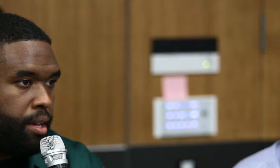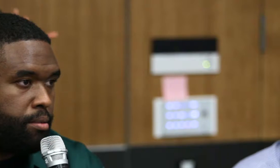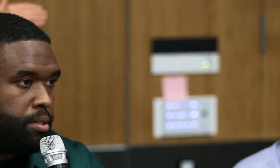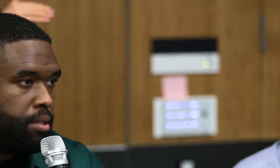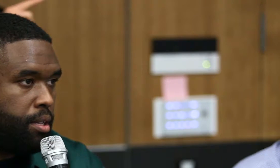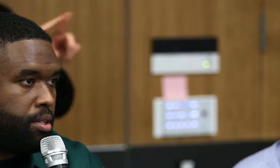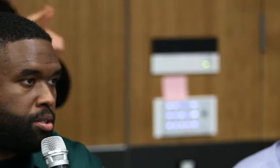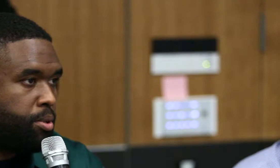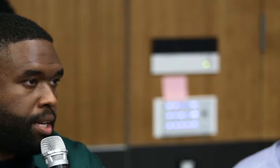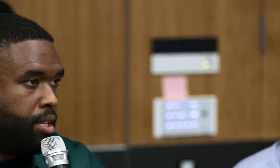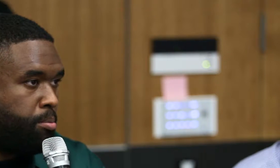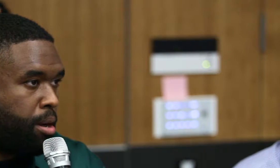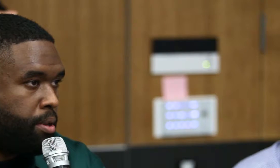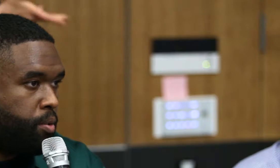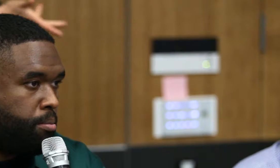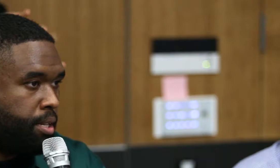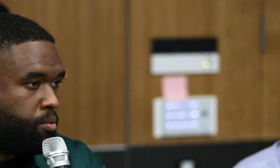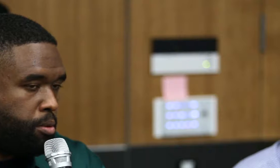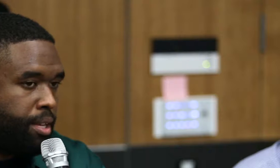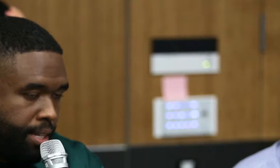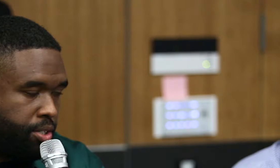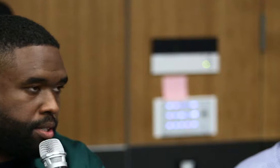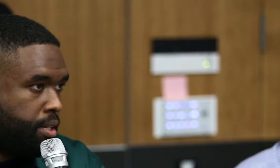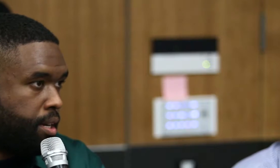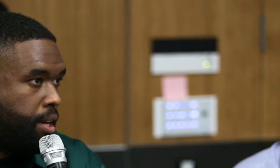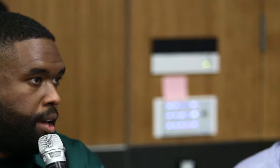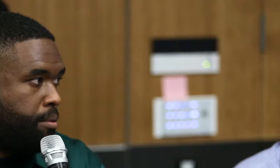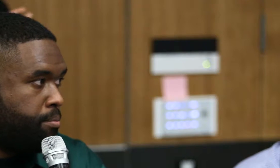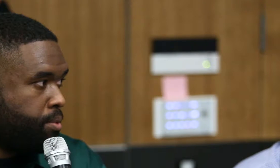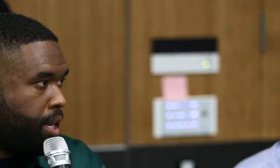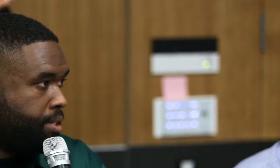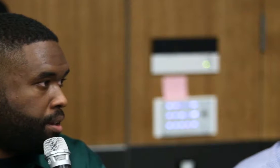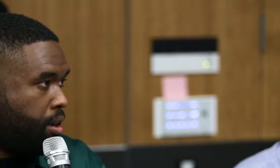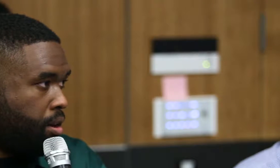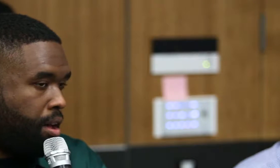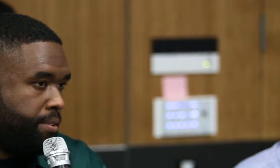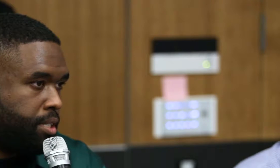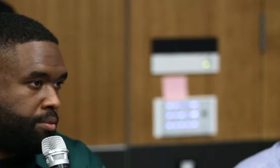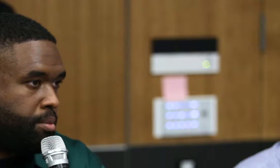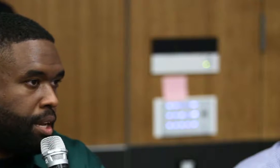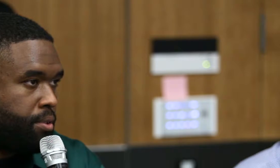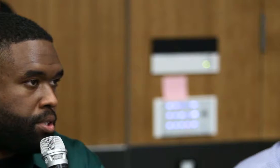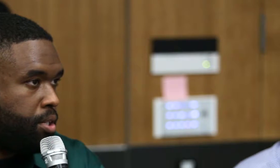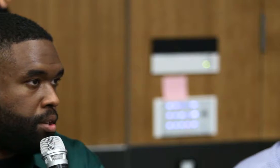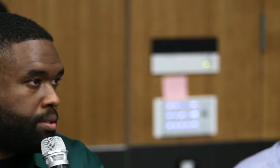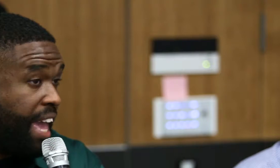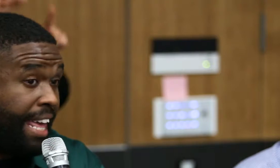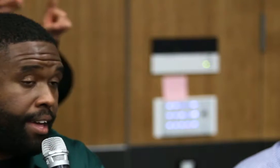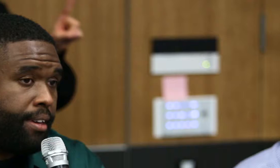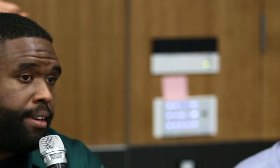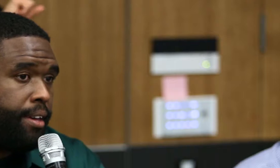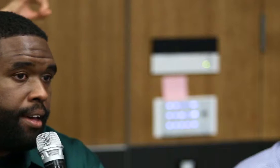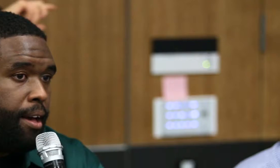with consumers at the Department of Rehabilitation that is at all offices from San Francisco